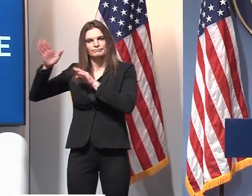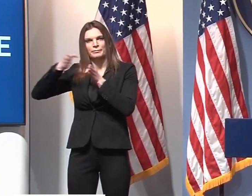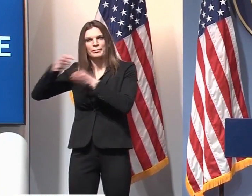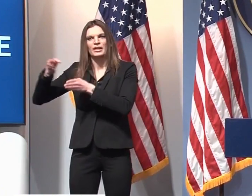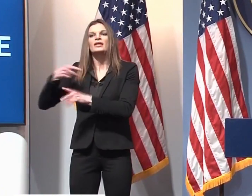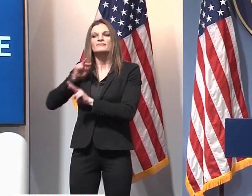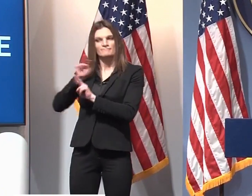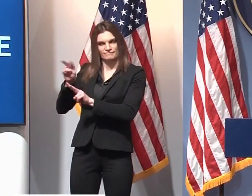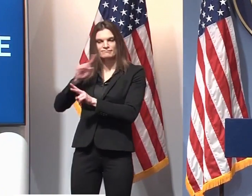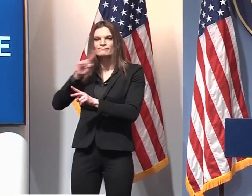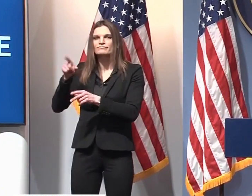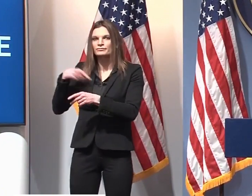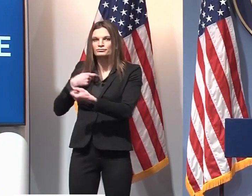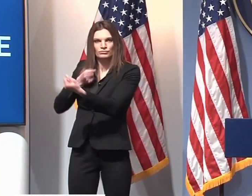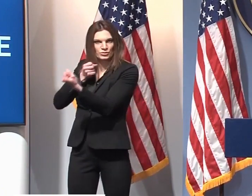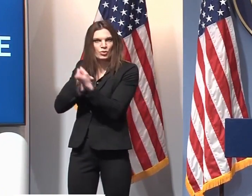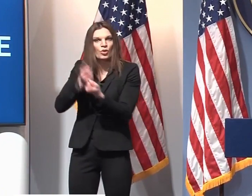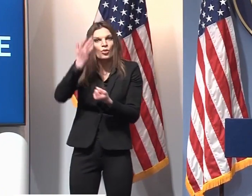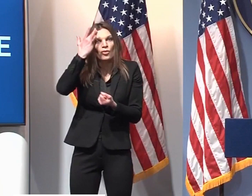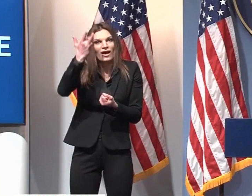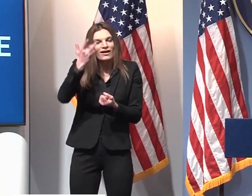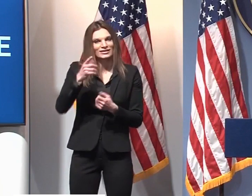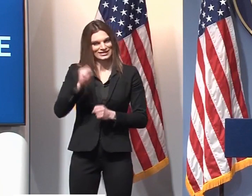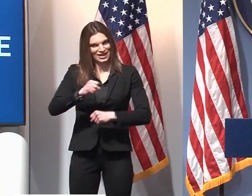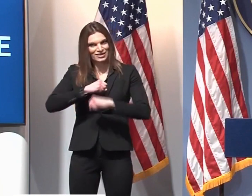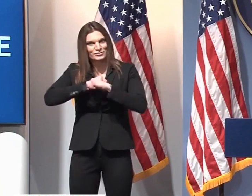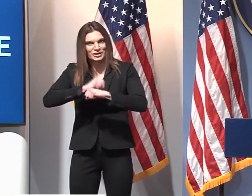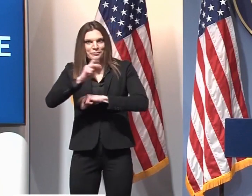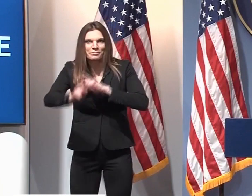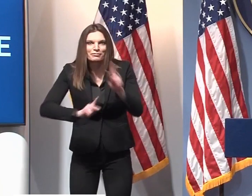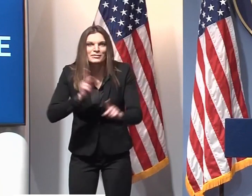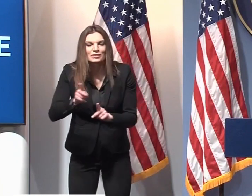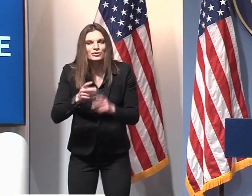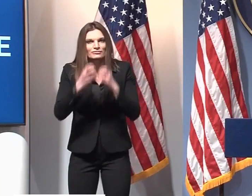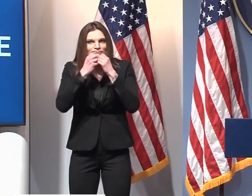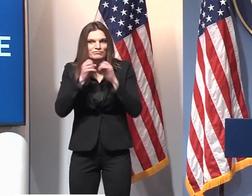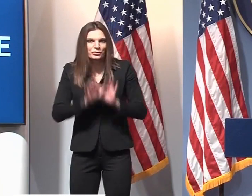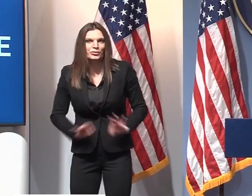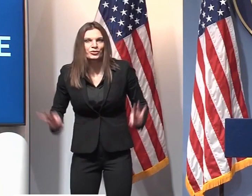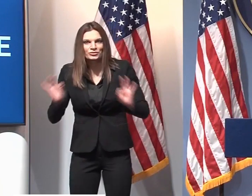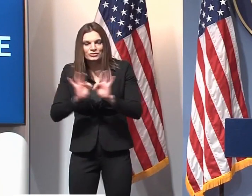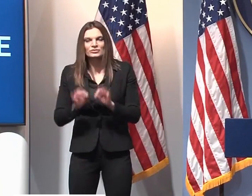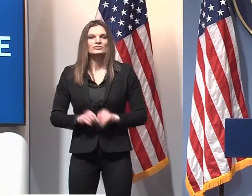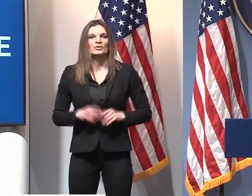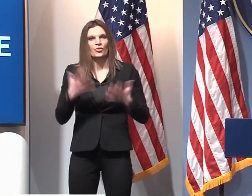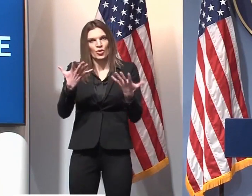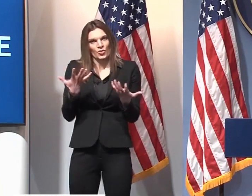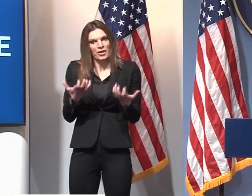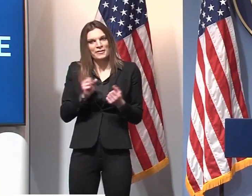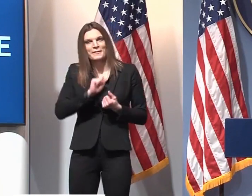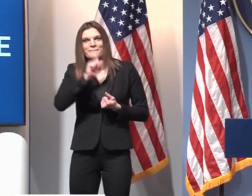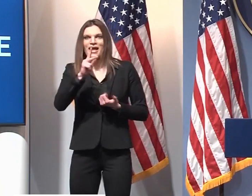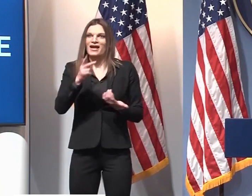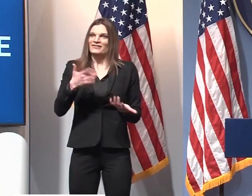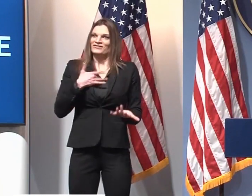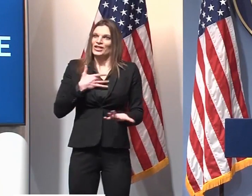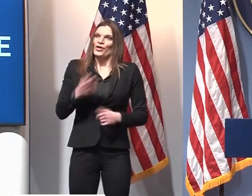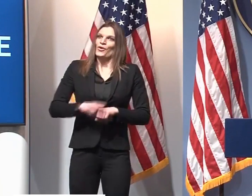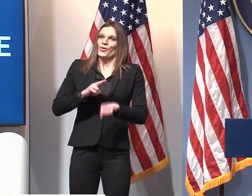need to protect people, reduce sickness, and begin the process of safely returning back to